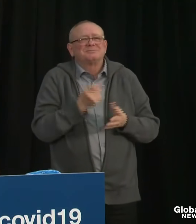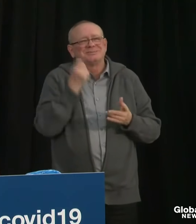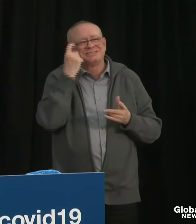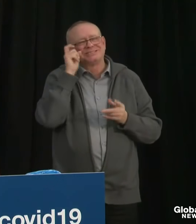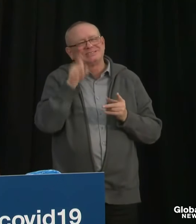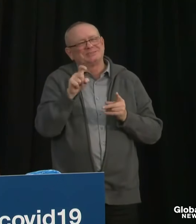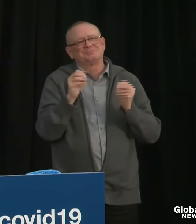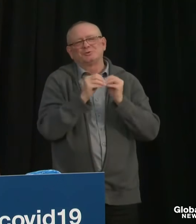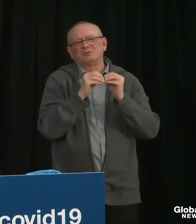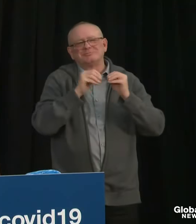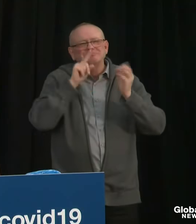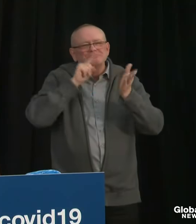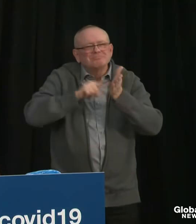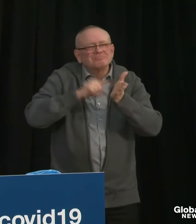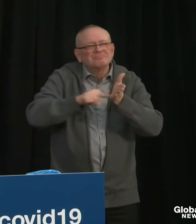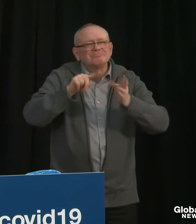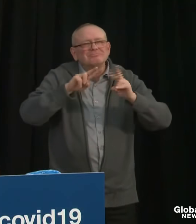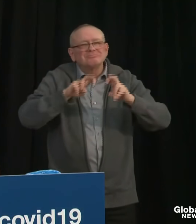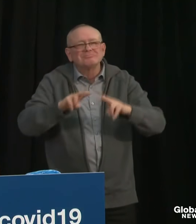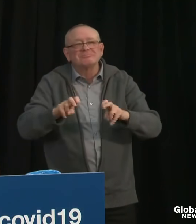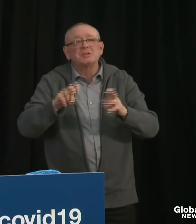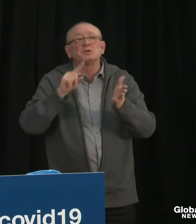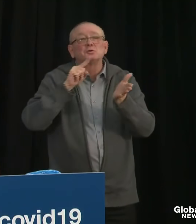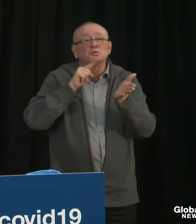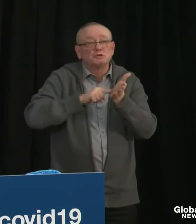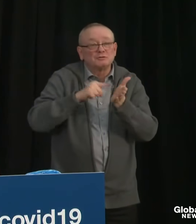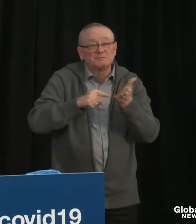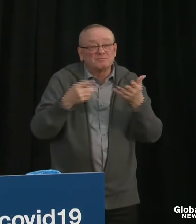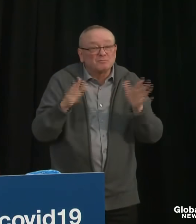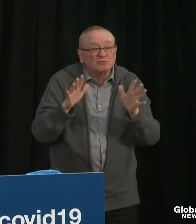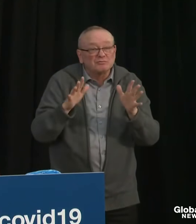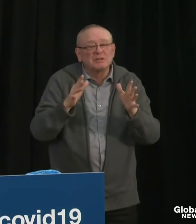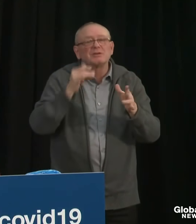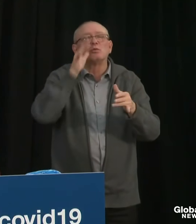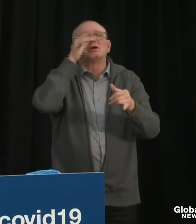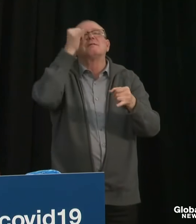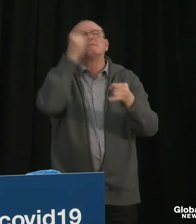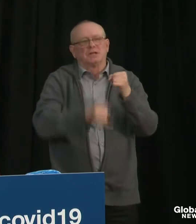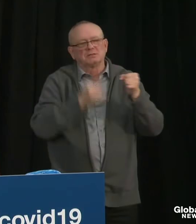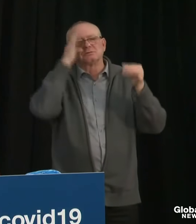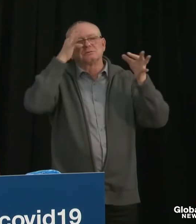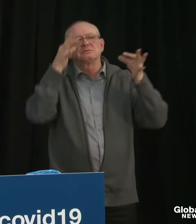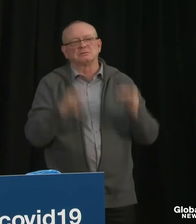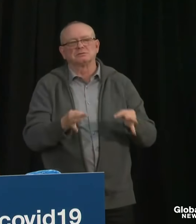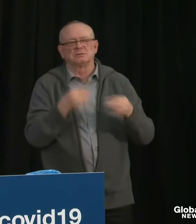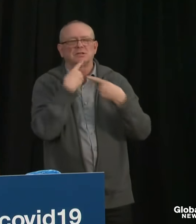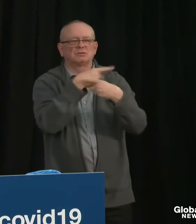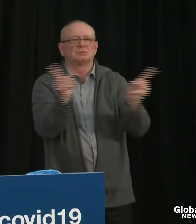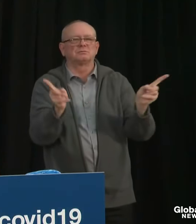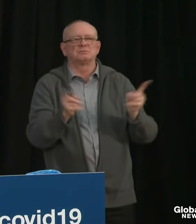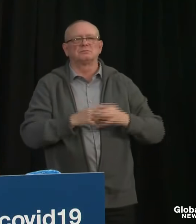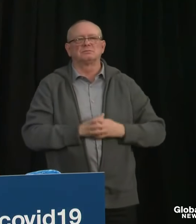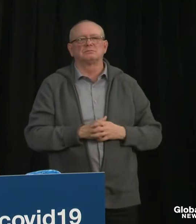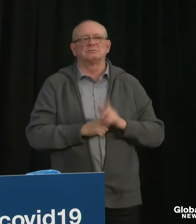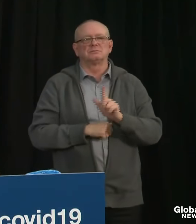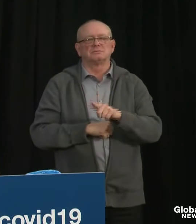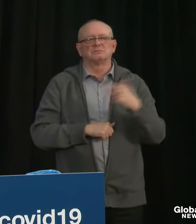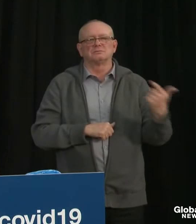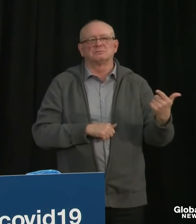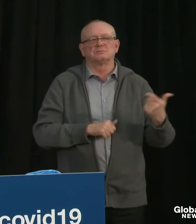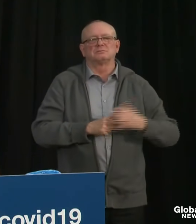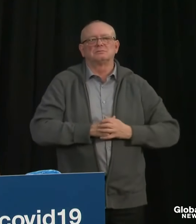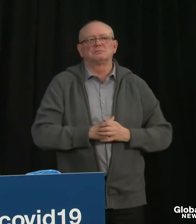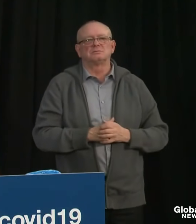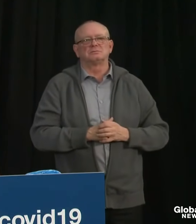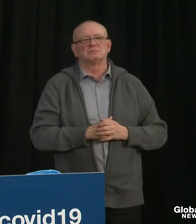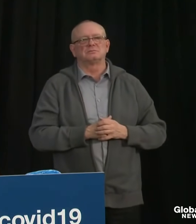Operator, could you put through the final question, please? Final question is Robert Tuttle, Bloomberg